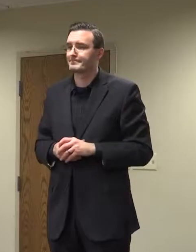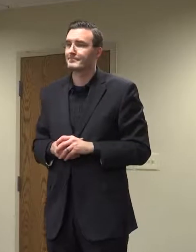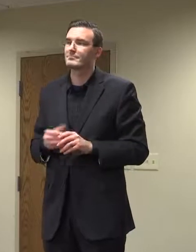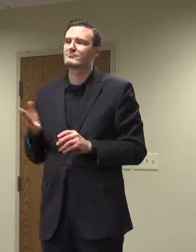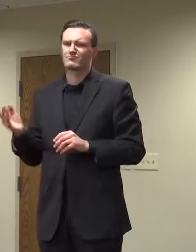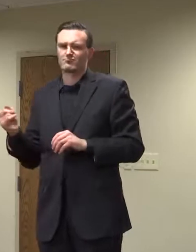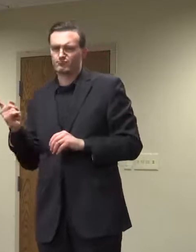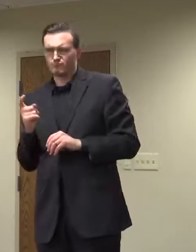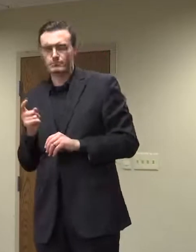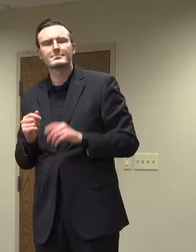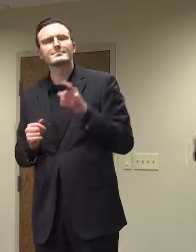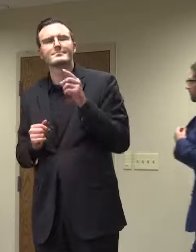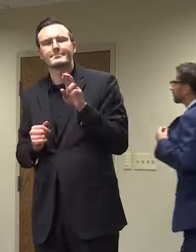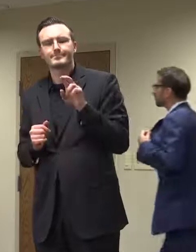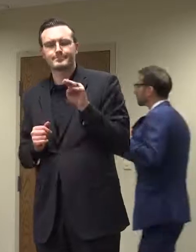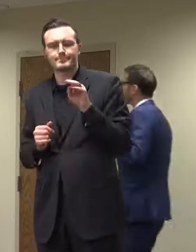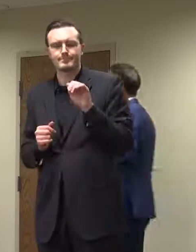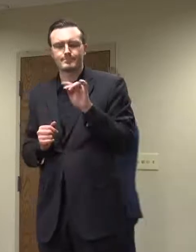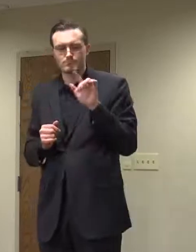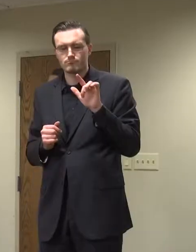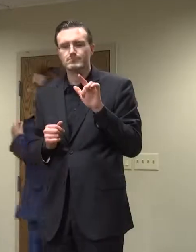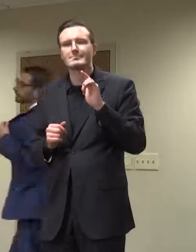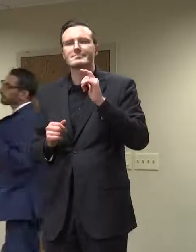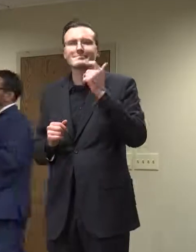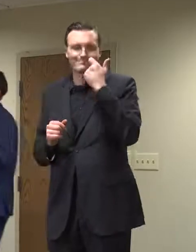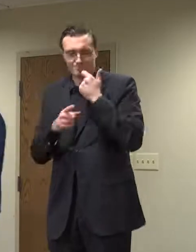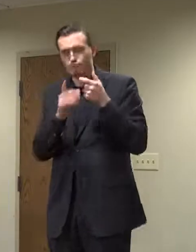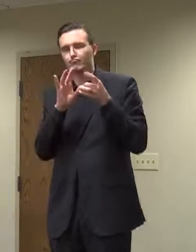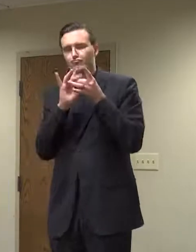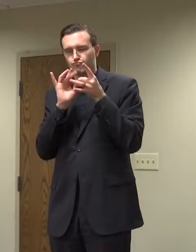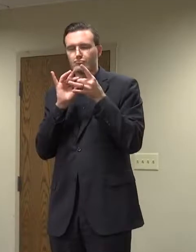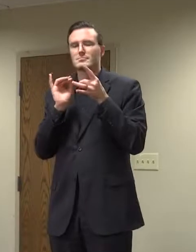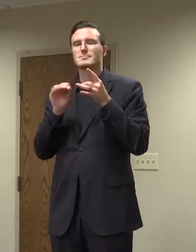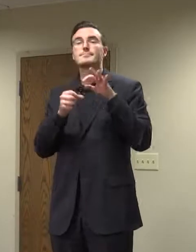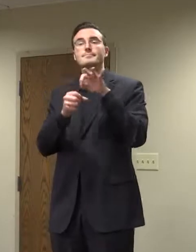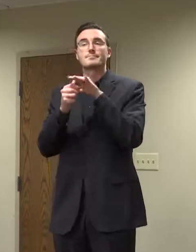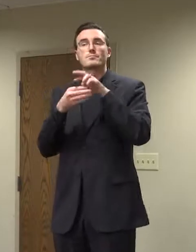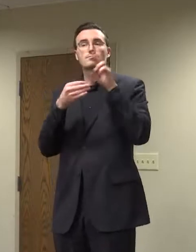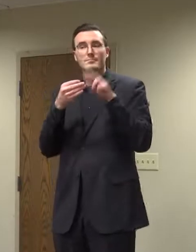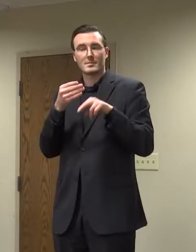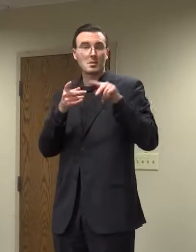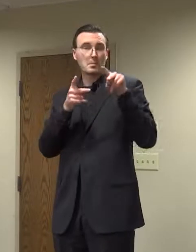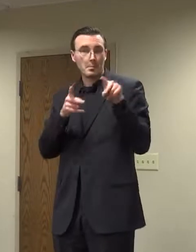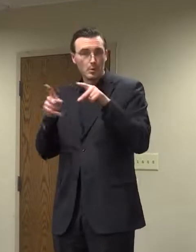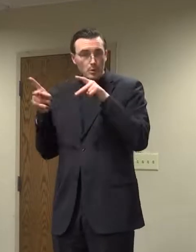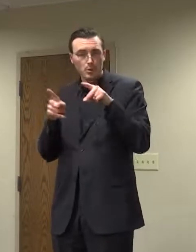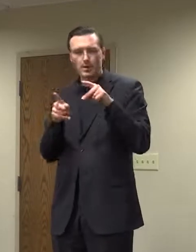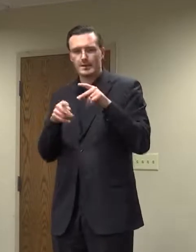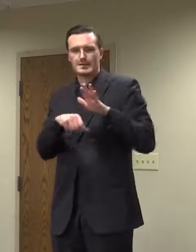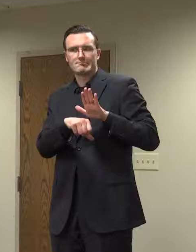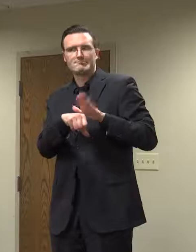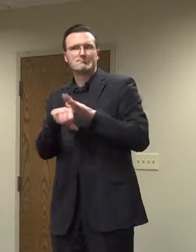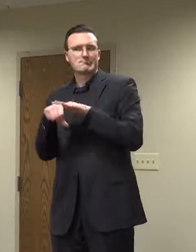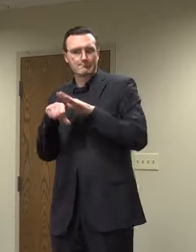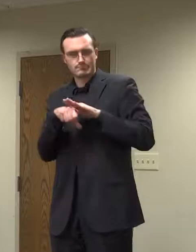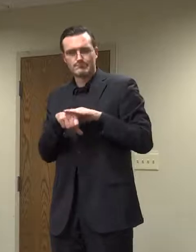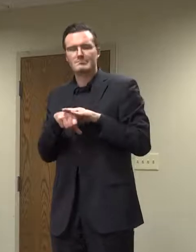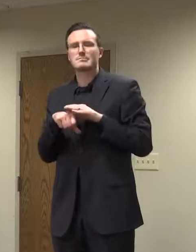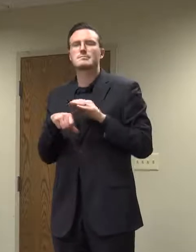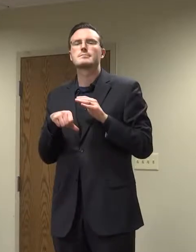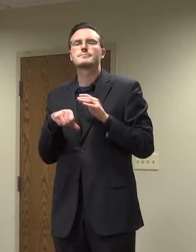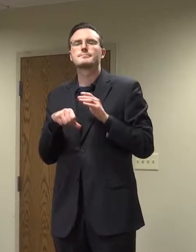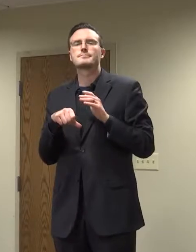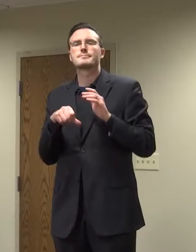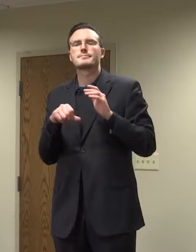Obviously, the election results parties and your caution there. I guess for people to understand, is that something that I guess the